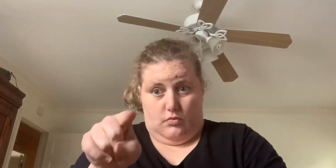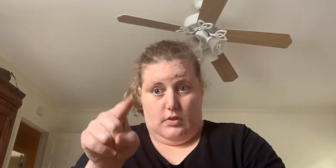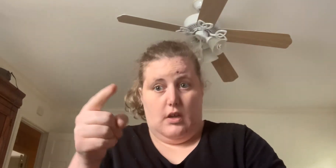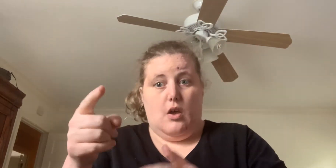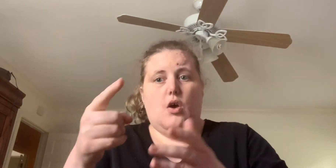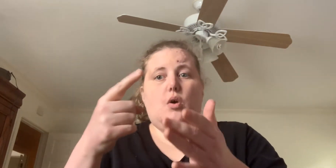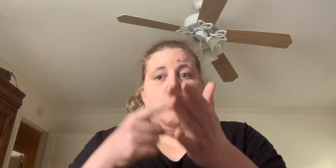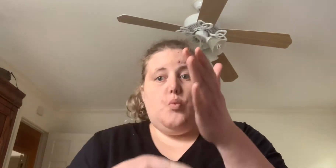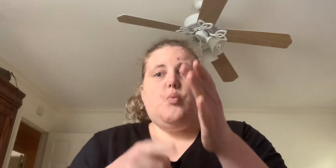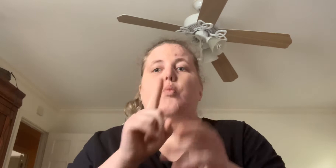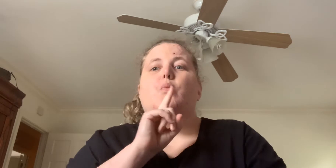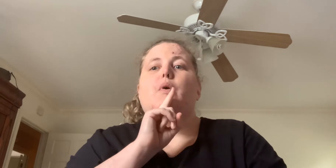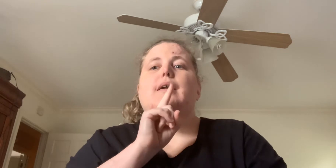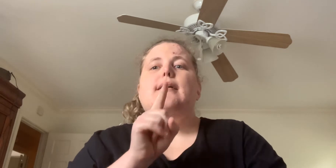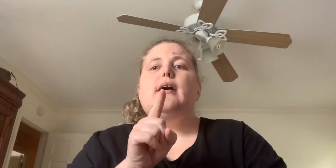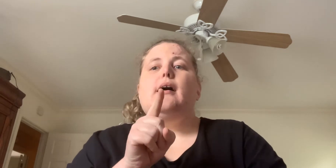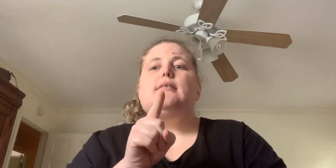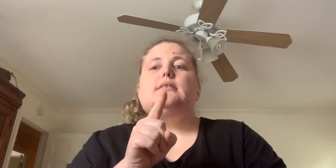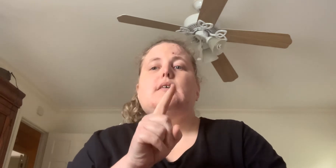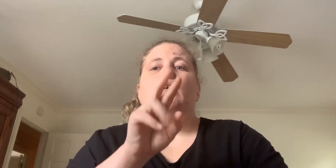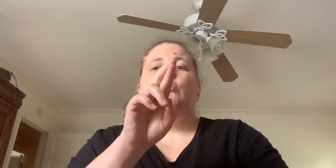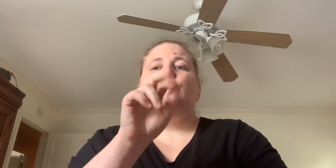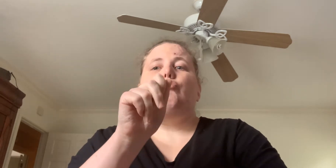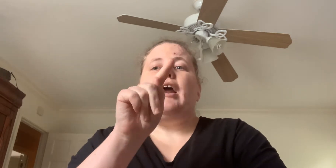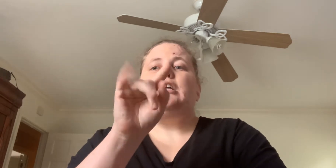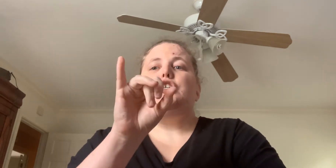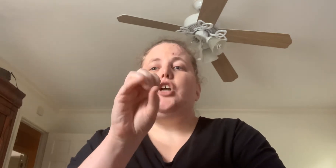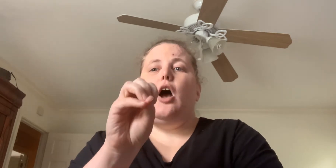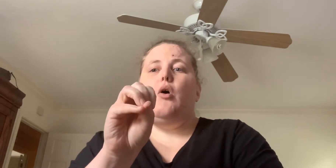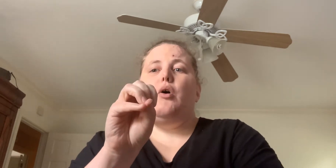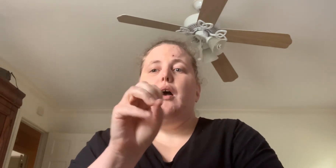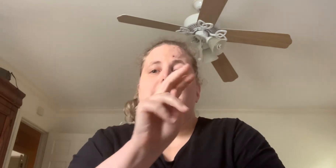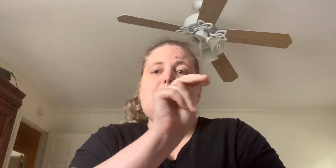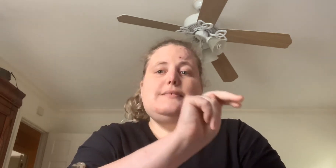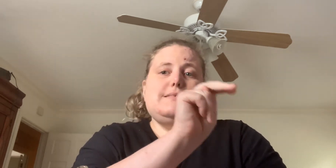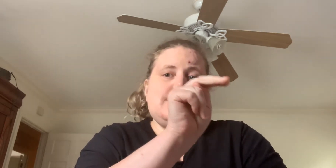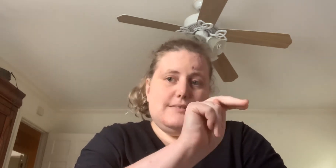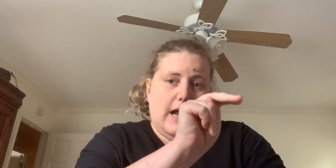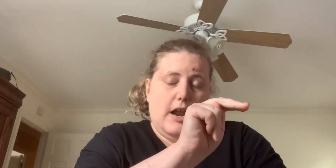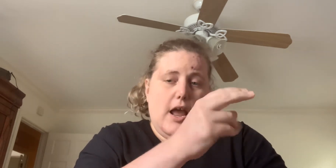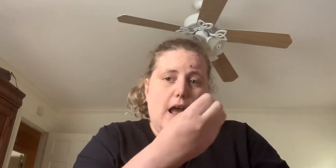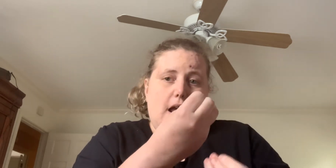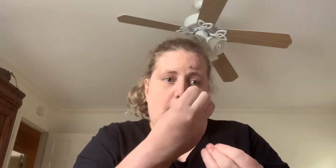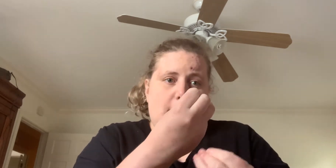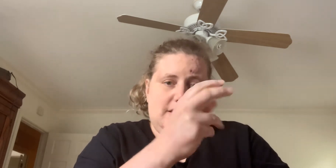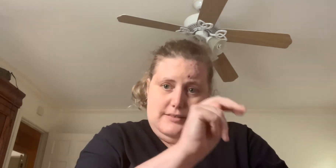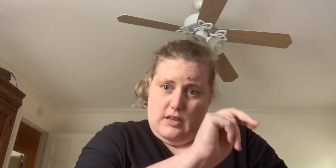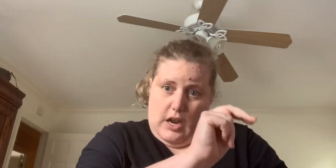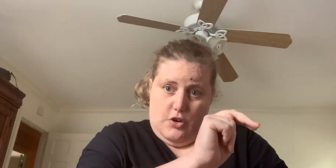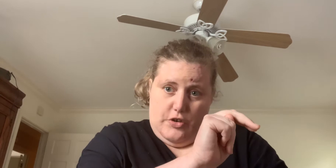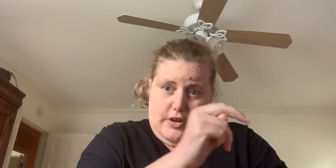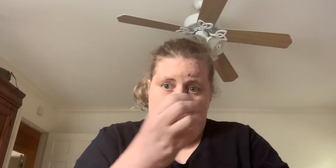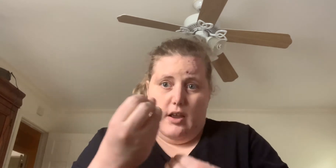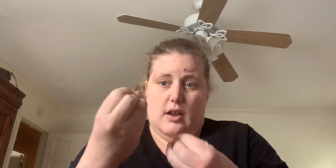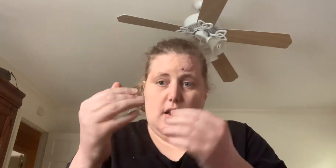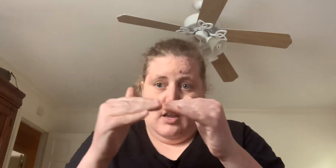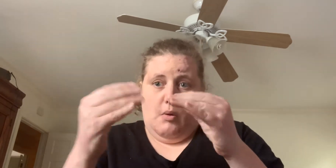is the ratio of nitrogens to hydrogens? Or the question would say, how many moles